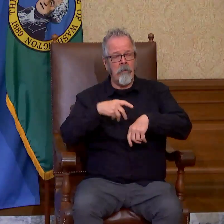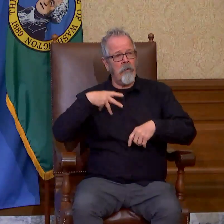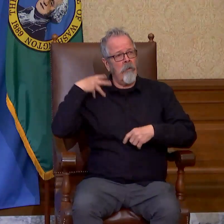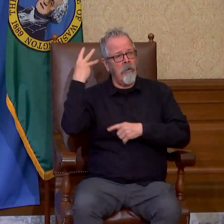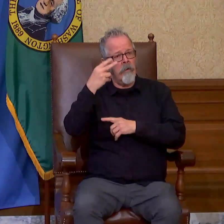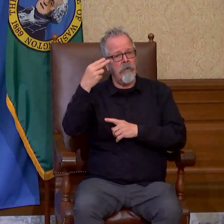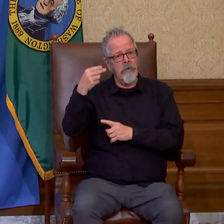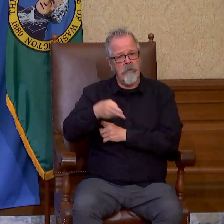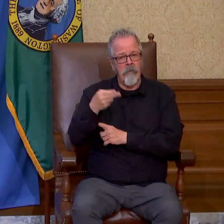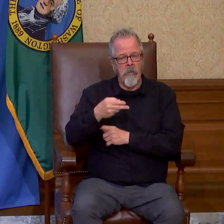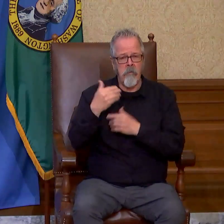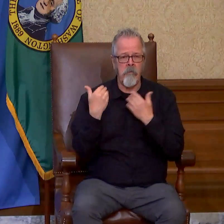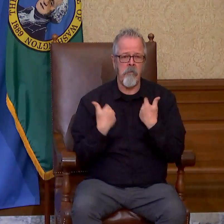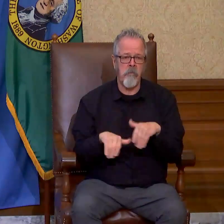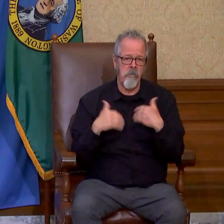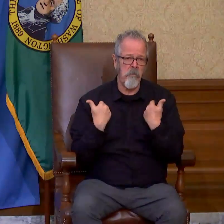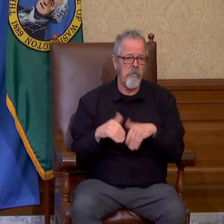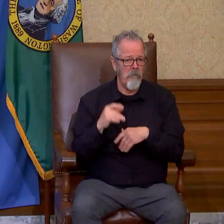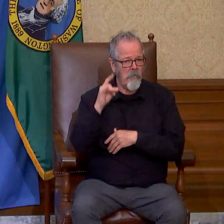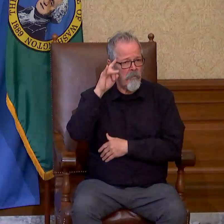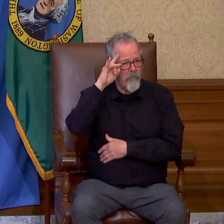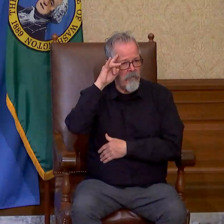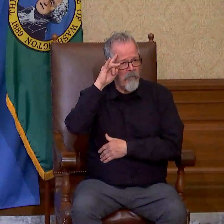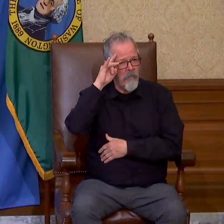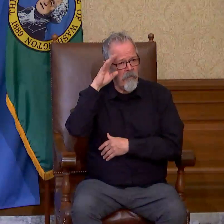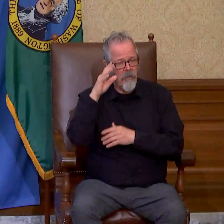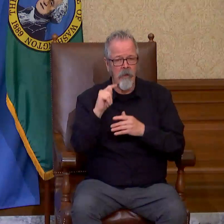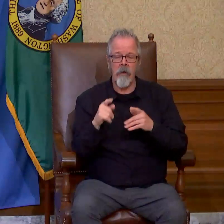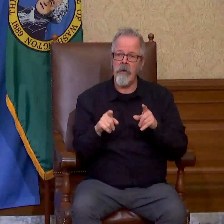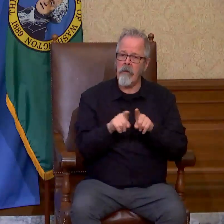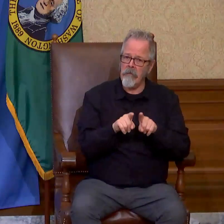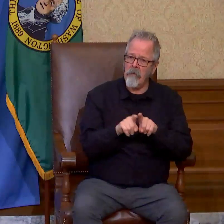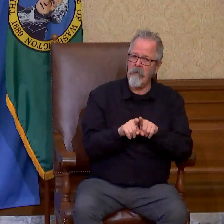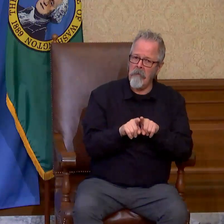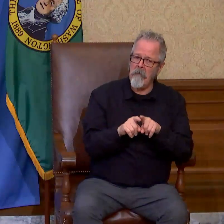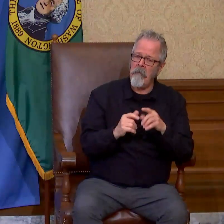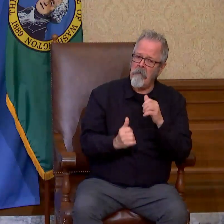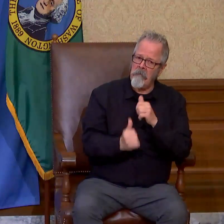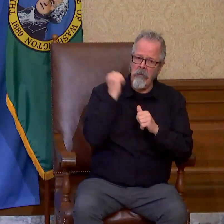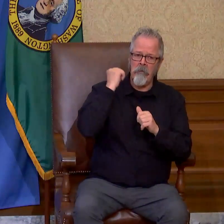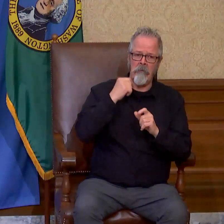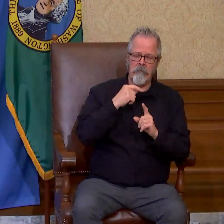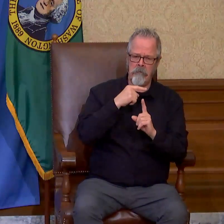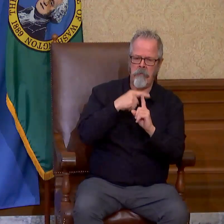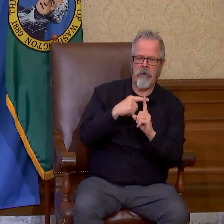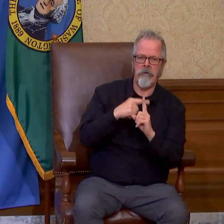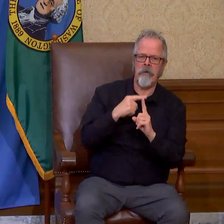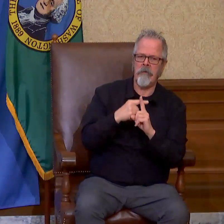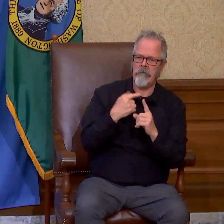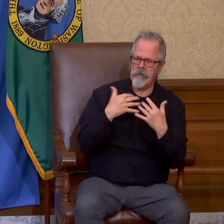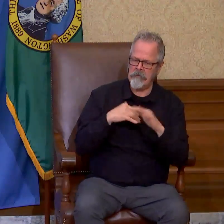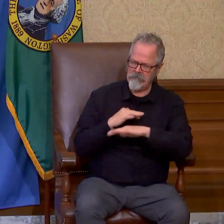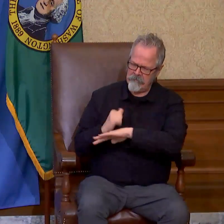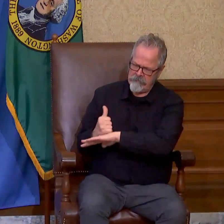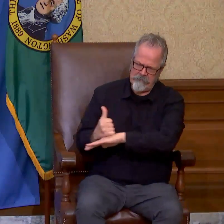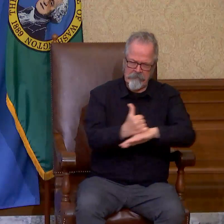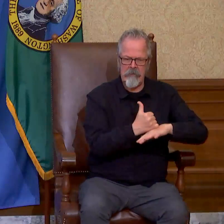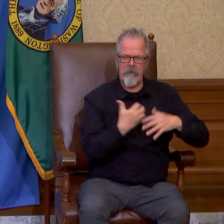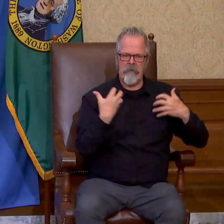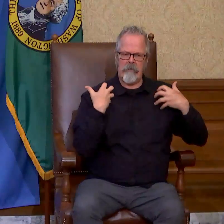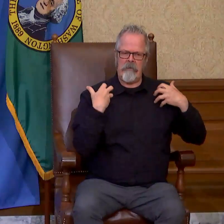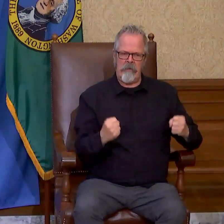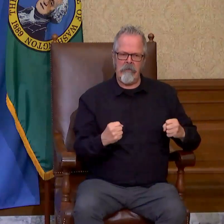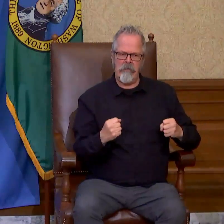our state. It was FDR's prolific first 100 days where the concept of 100 days